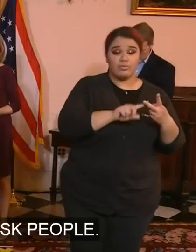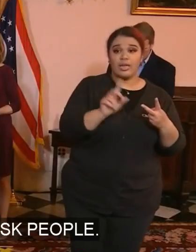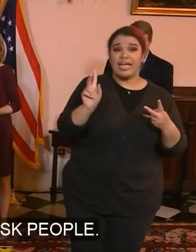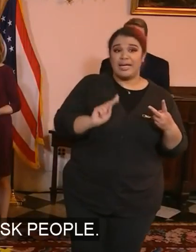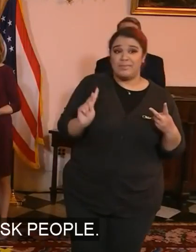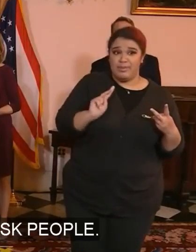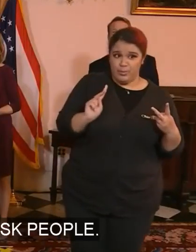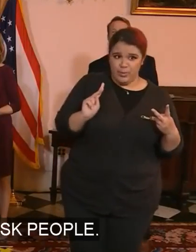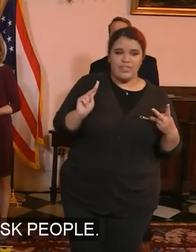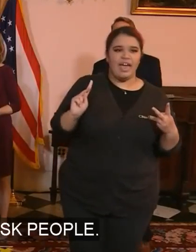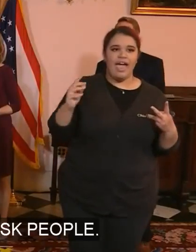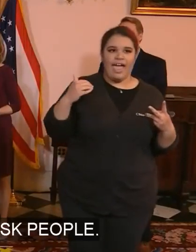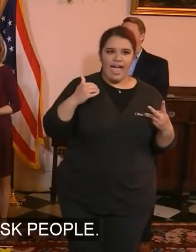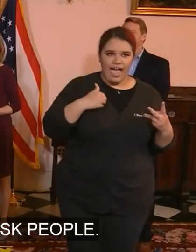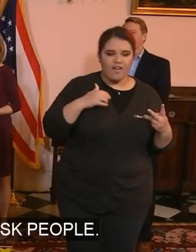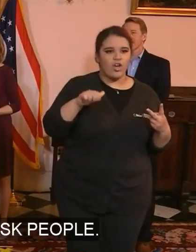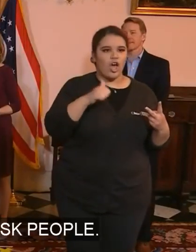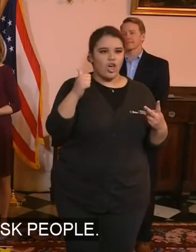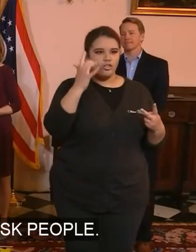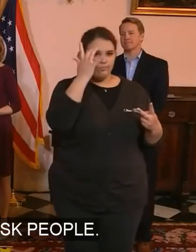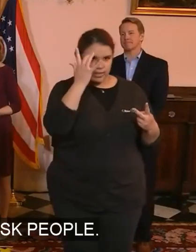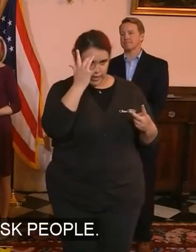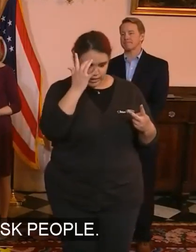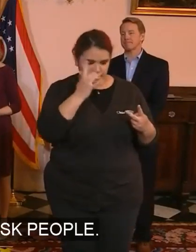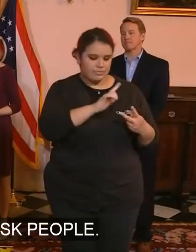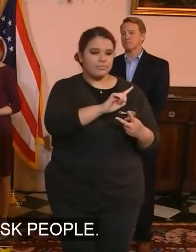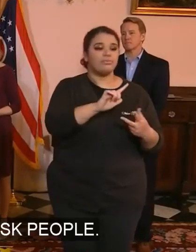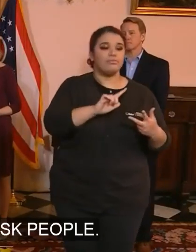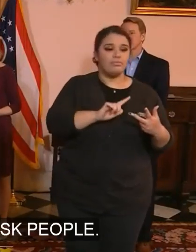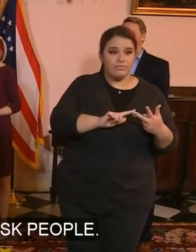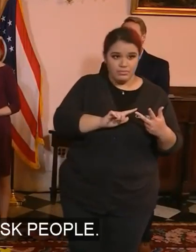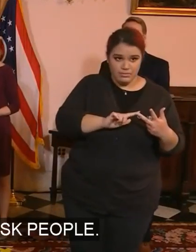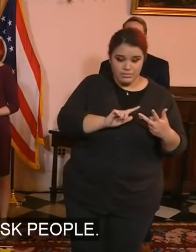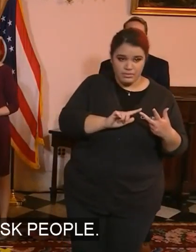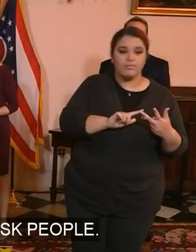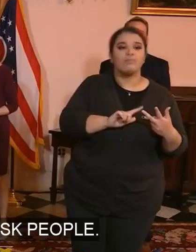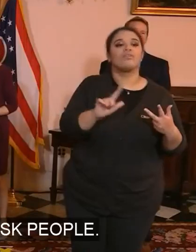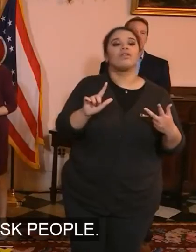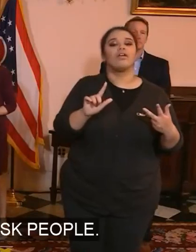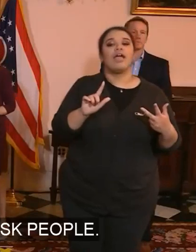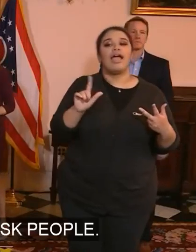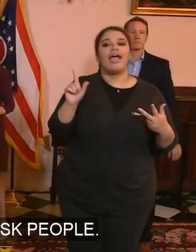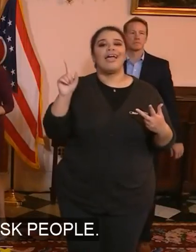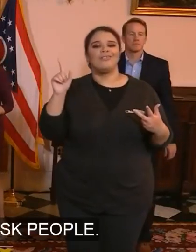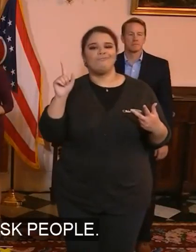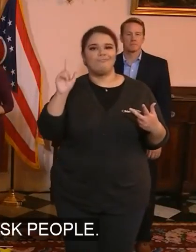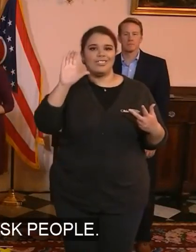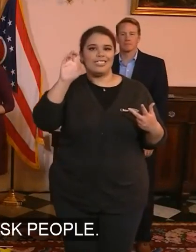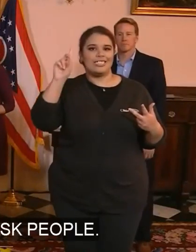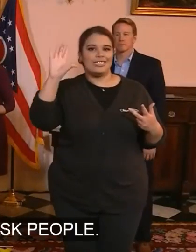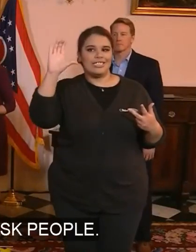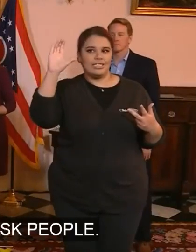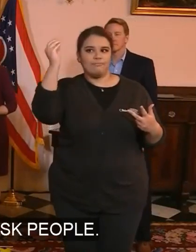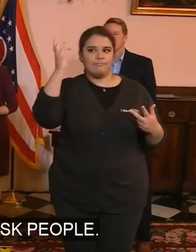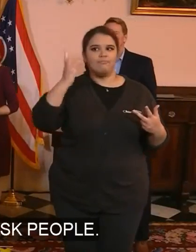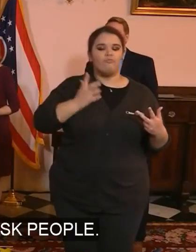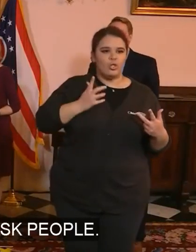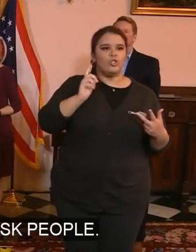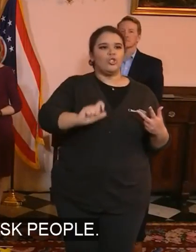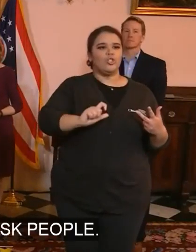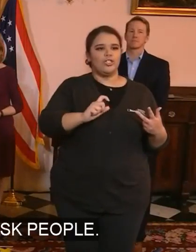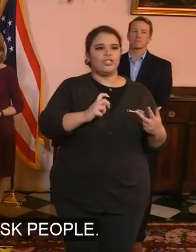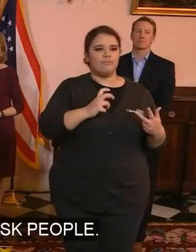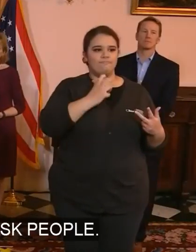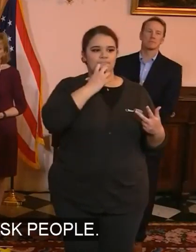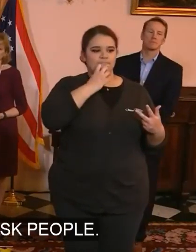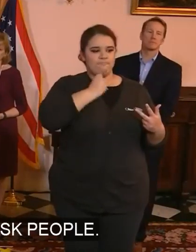are at high risk, and most importantly now, recently from the CDC, the guidance about prioritizing healthcare workers and our